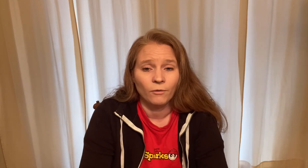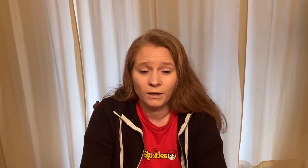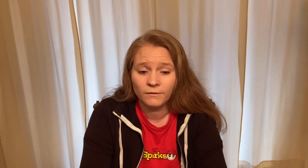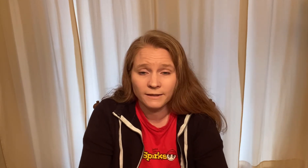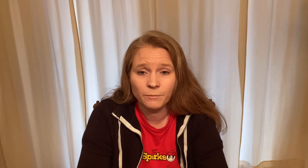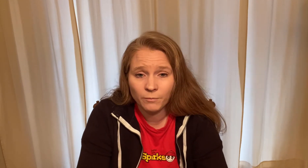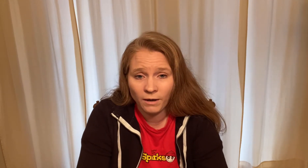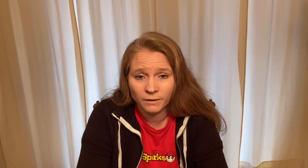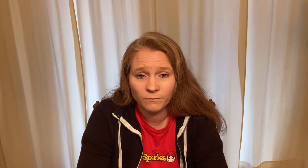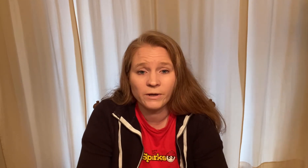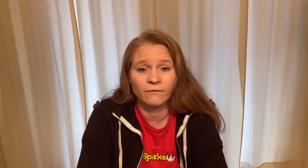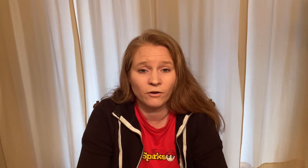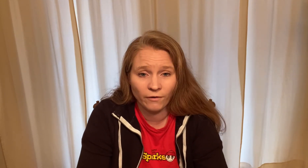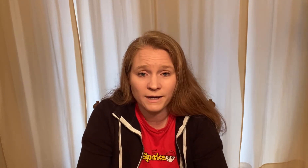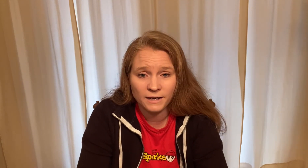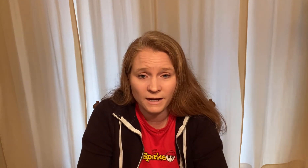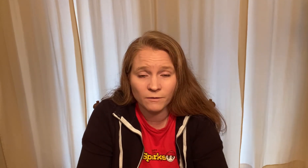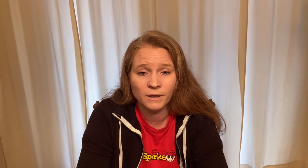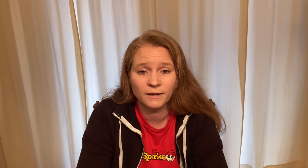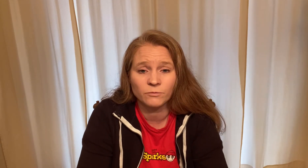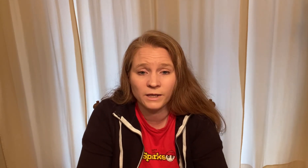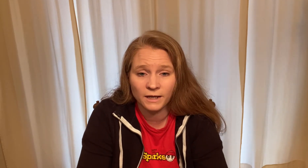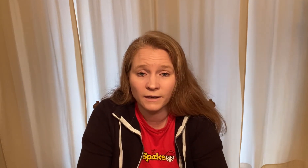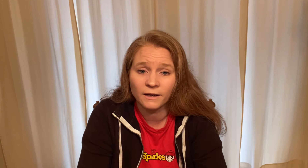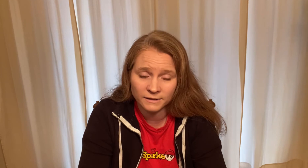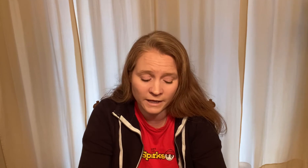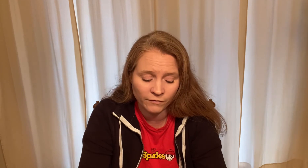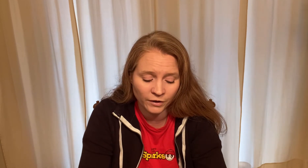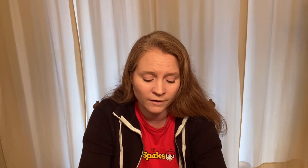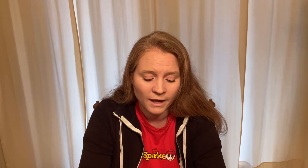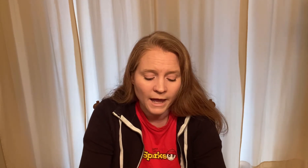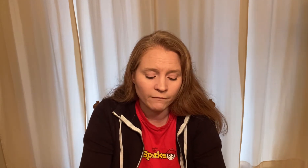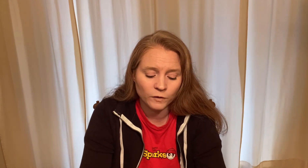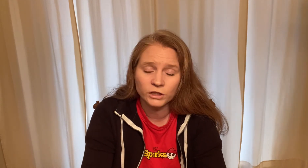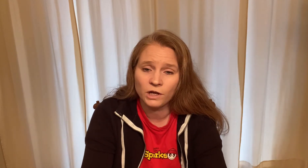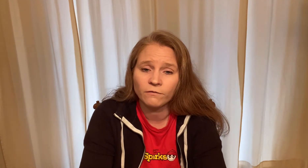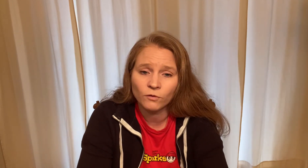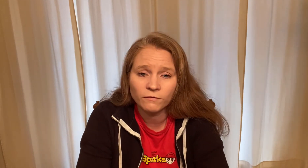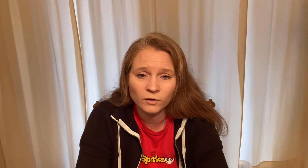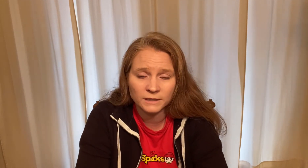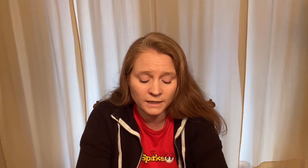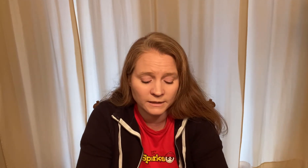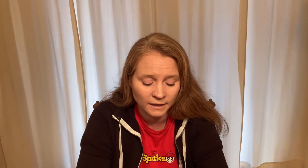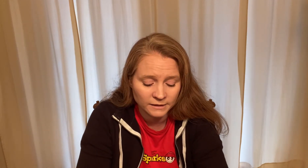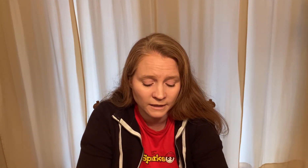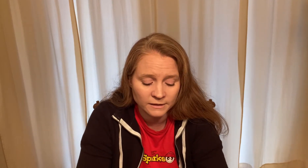Well, that's a big problem. We have a great need because we need a Savior. And 1 John 4:14 tells us,